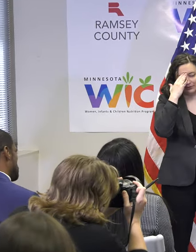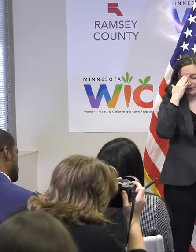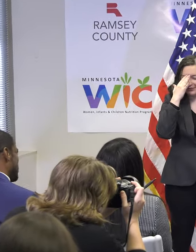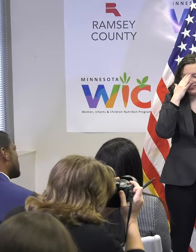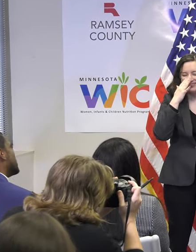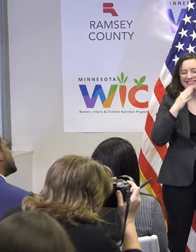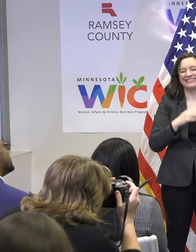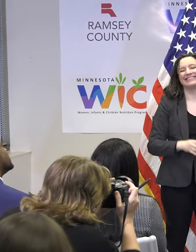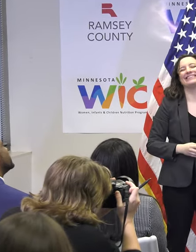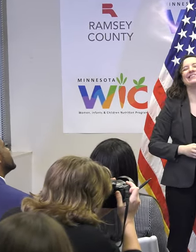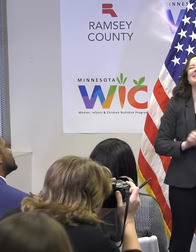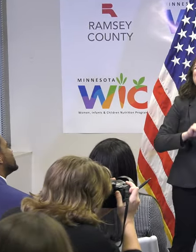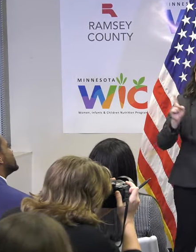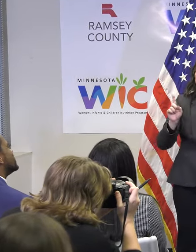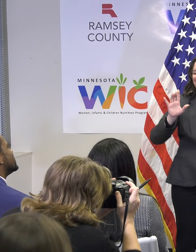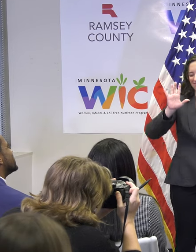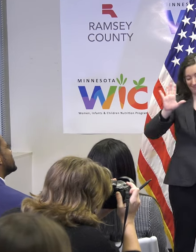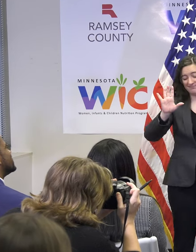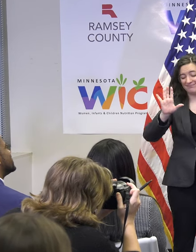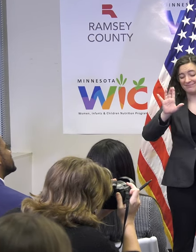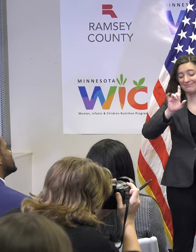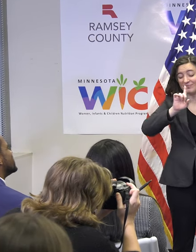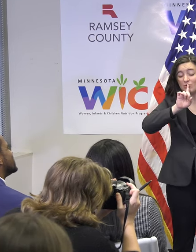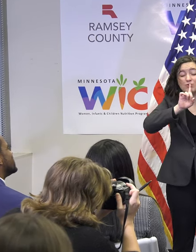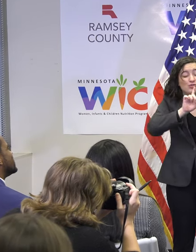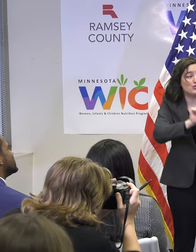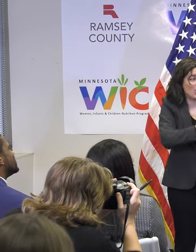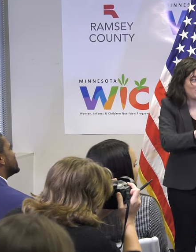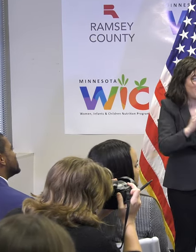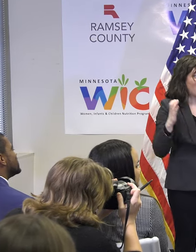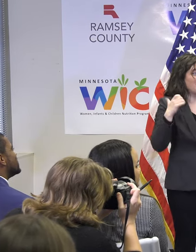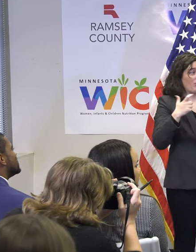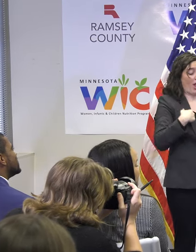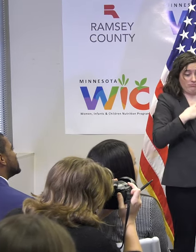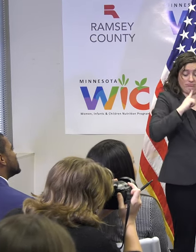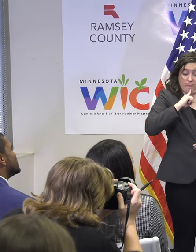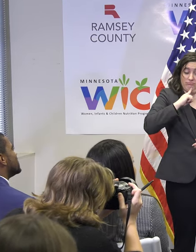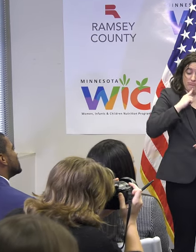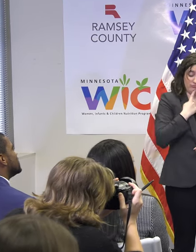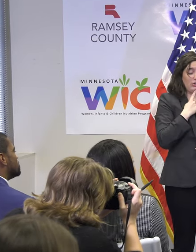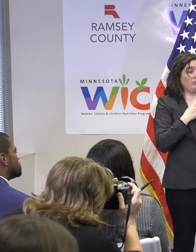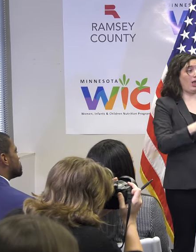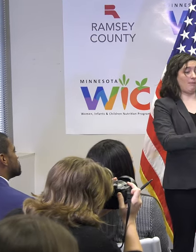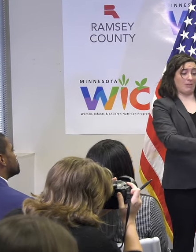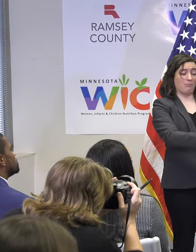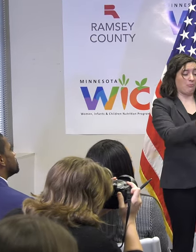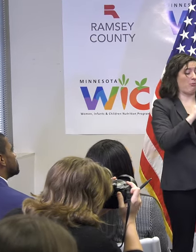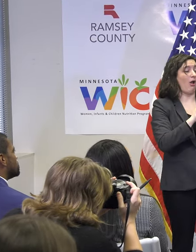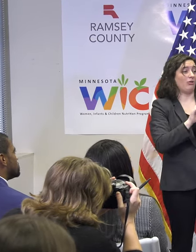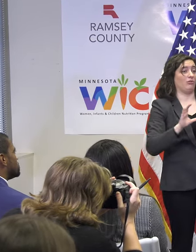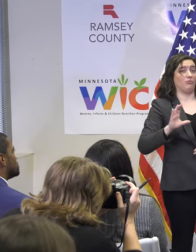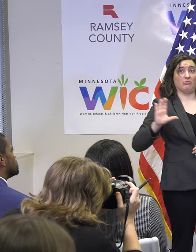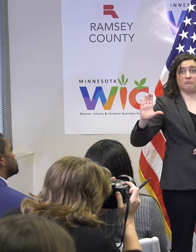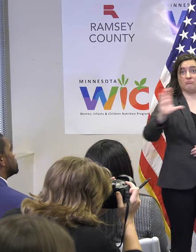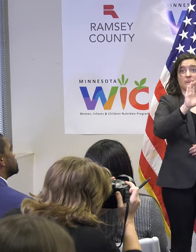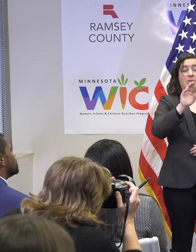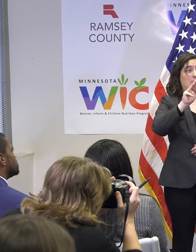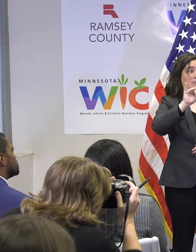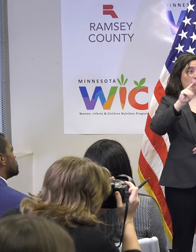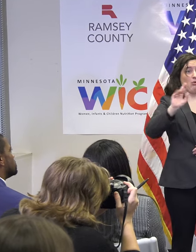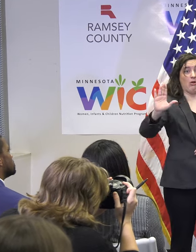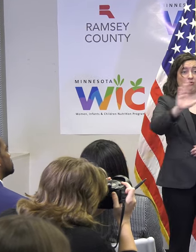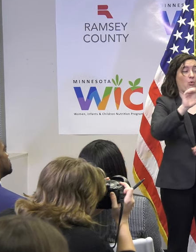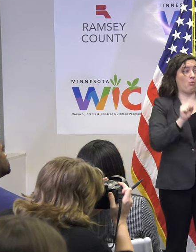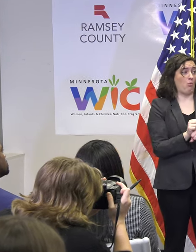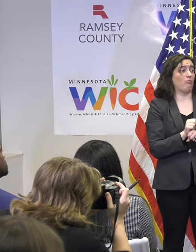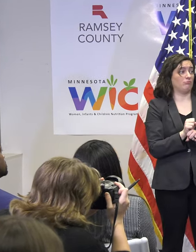But I want to tell you, I am genuinely, Commissioner, genuinely impressed with the work that Minnesota has done. Across the board when